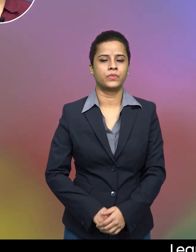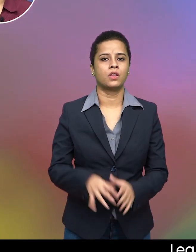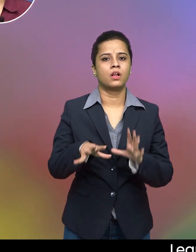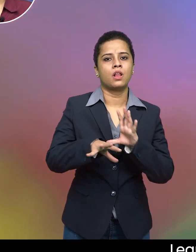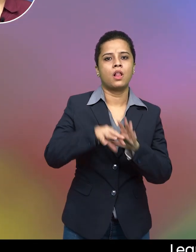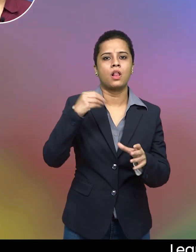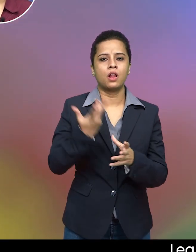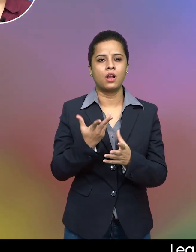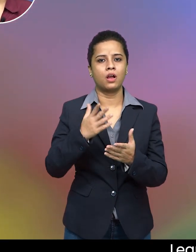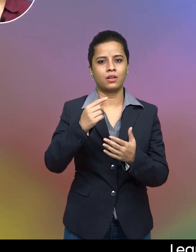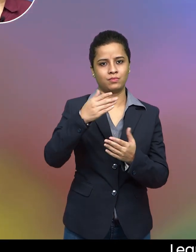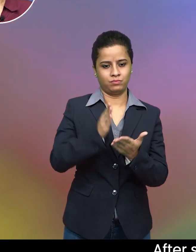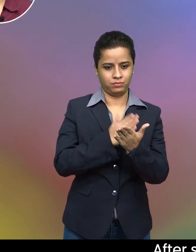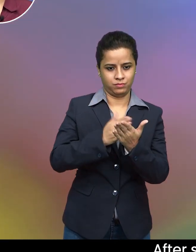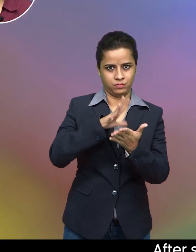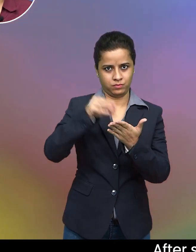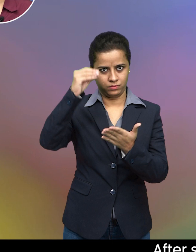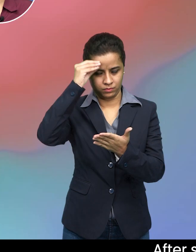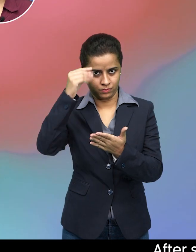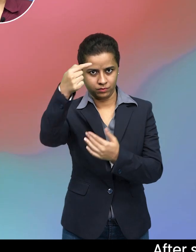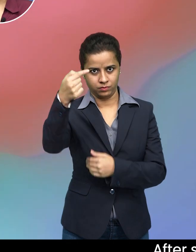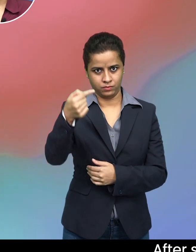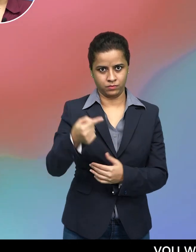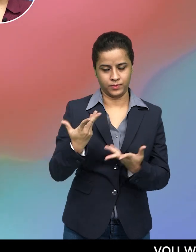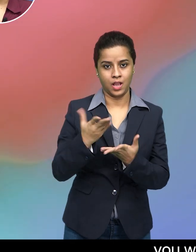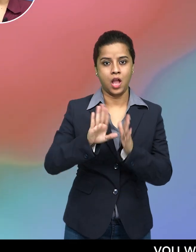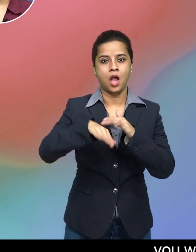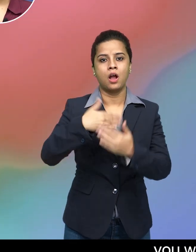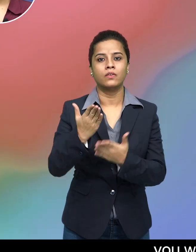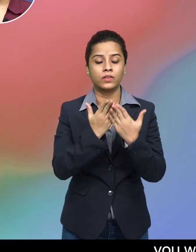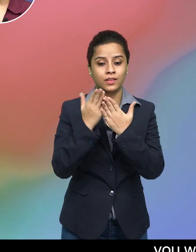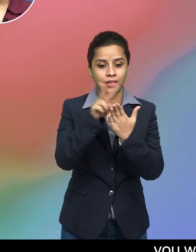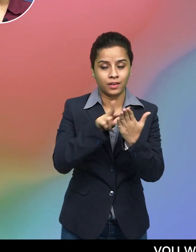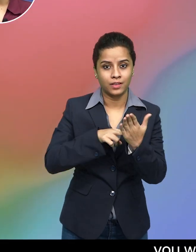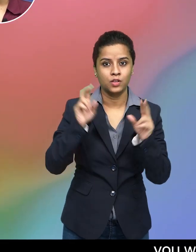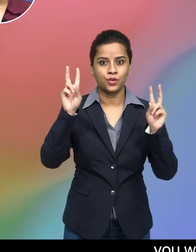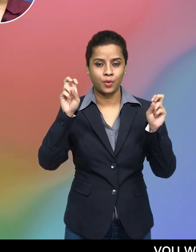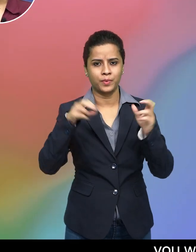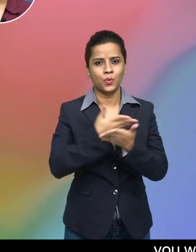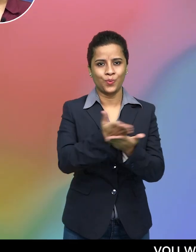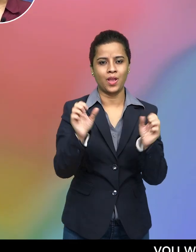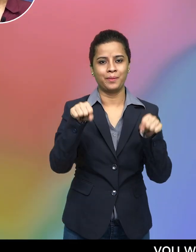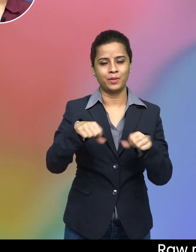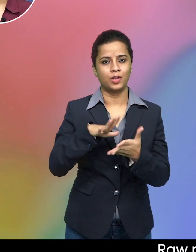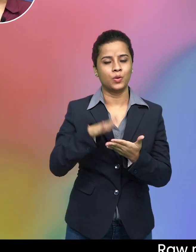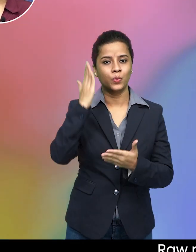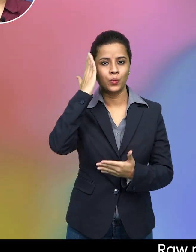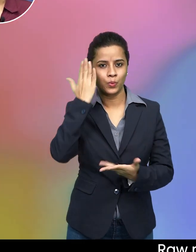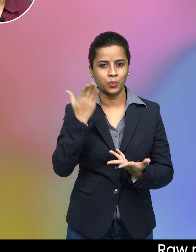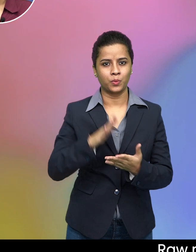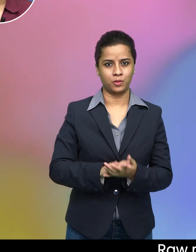Learning outcomes. After studying this topic, you will be able to know